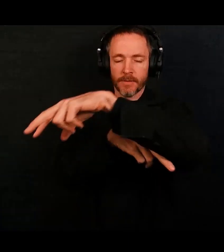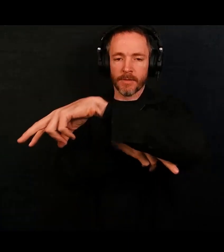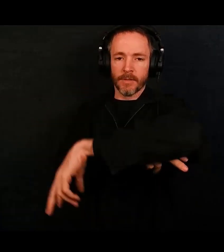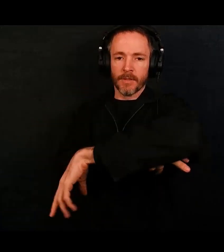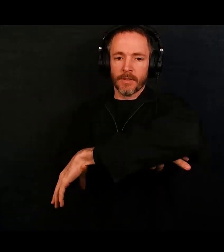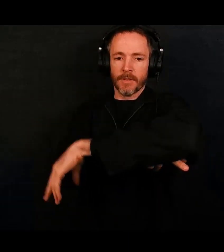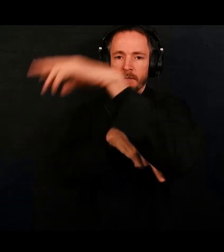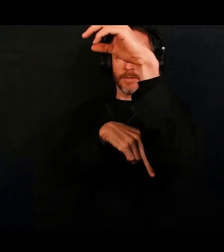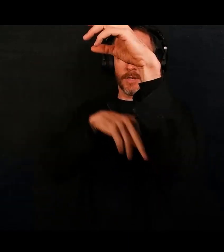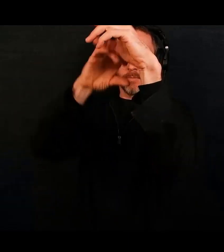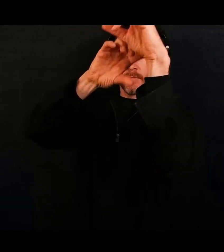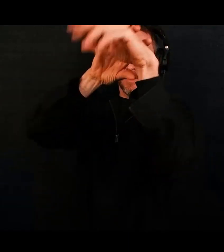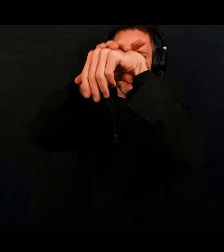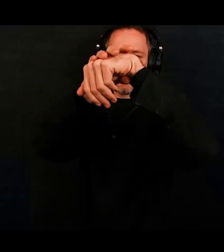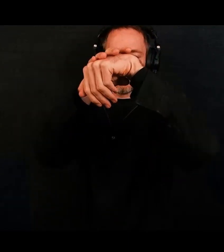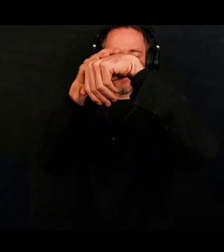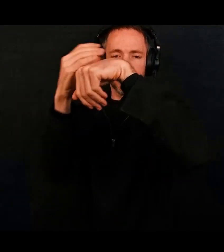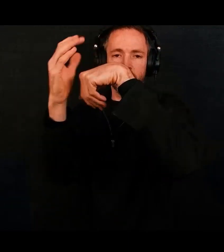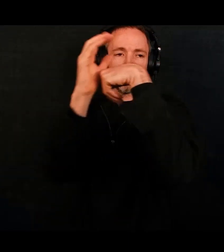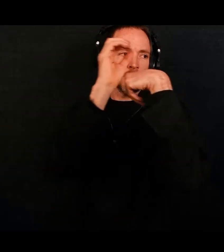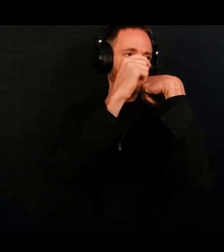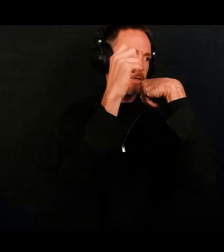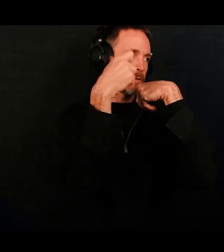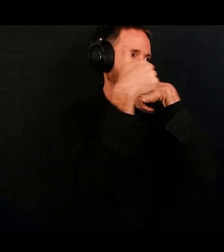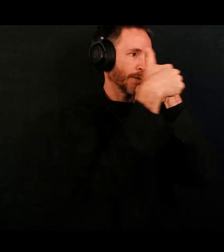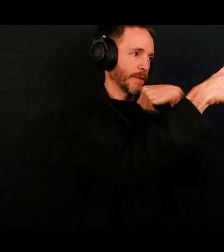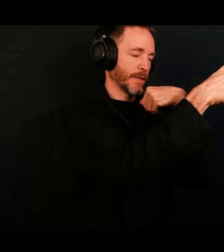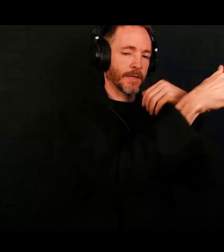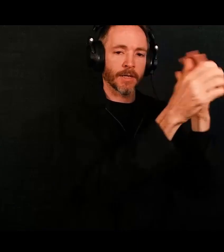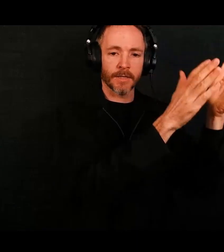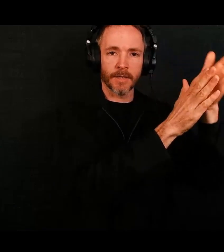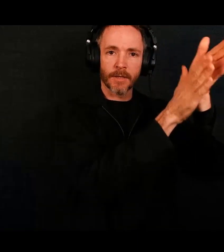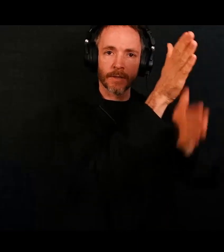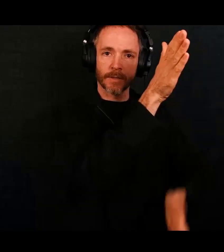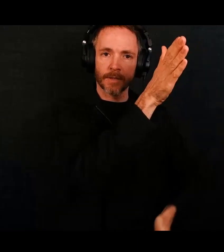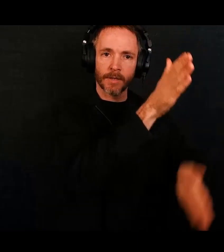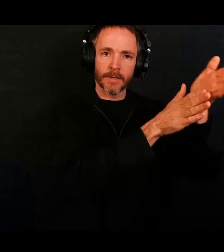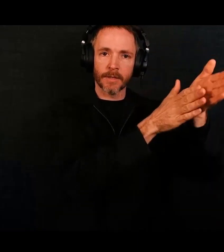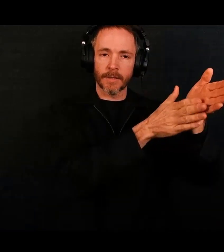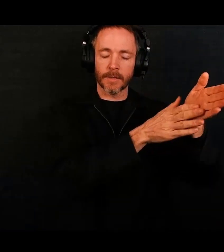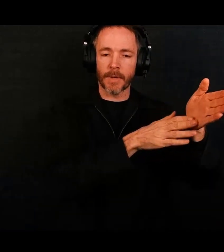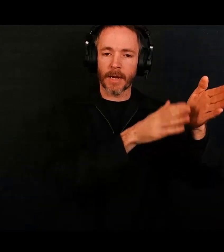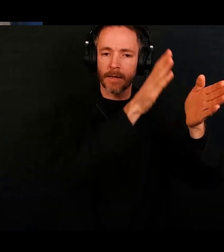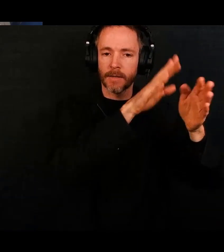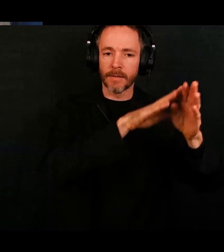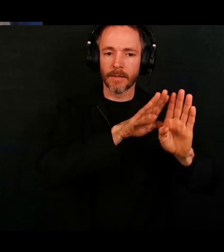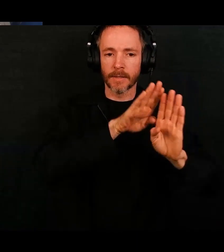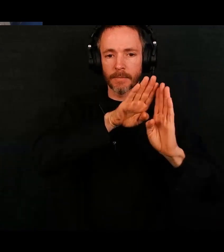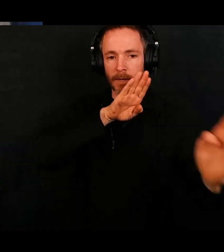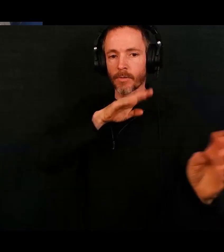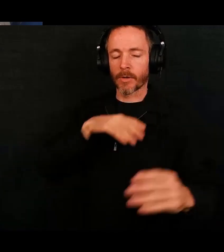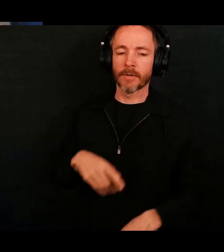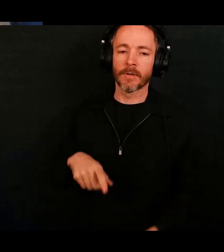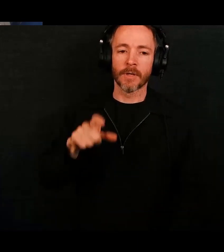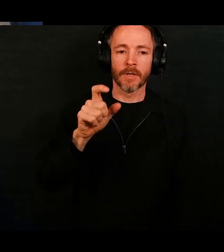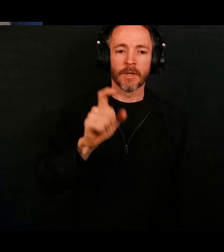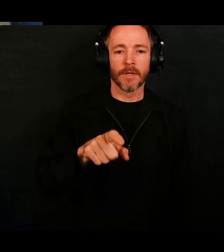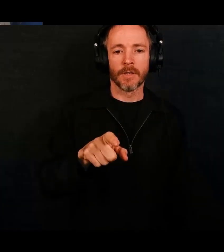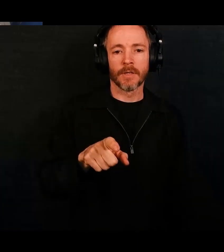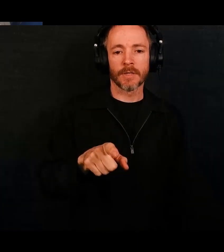up, and this folds down, and then you connect it to the back